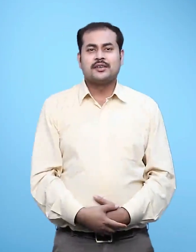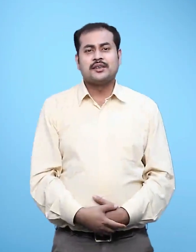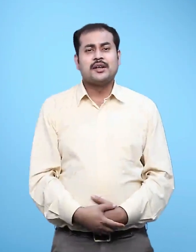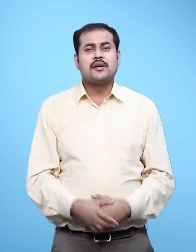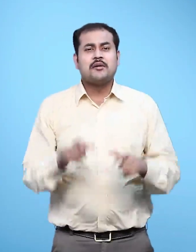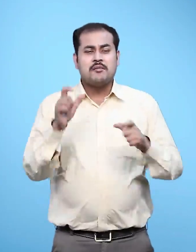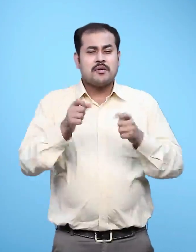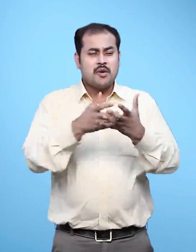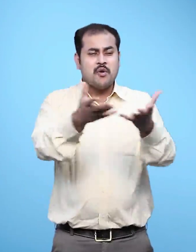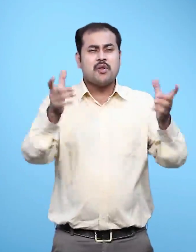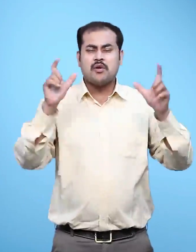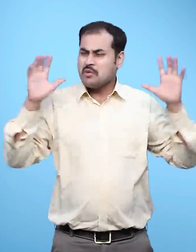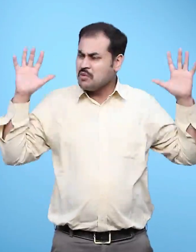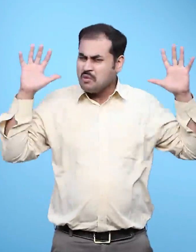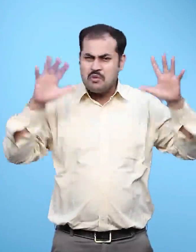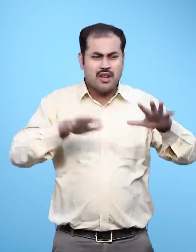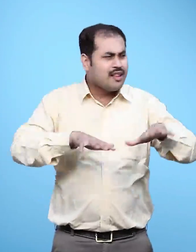There are lots of people in the fair.